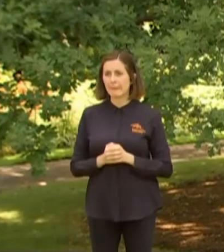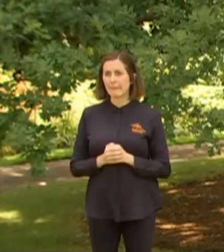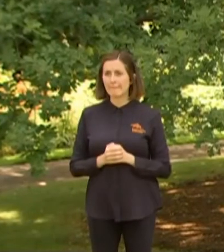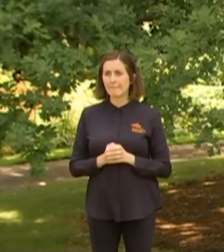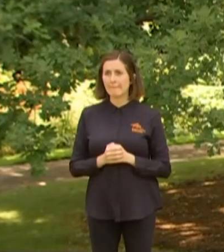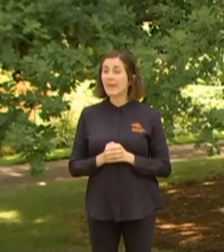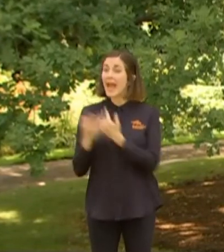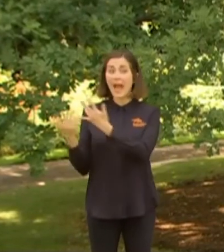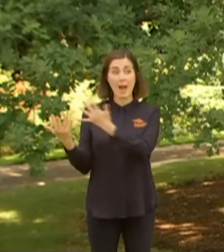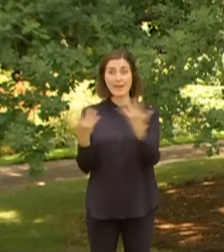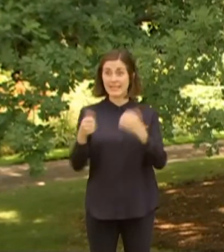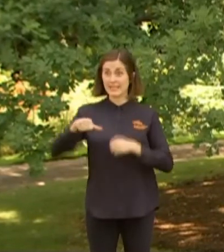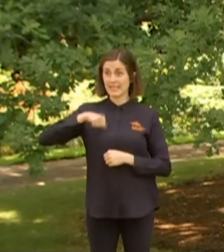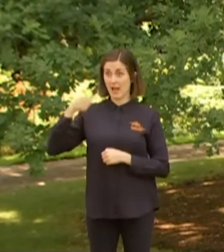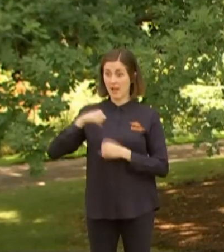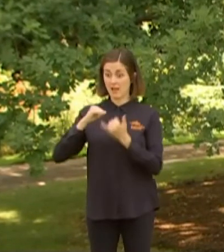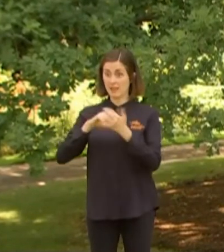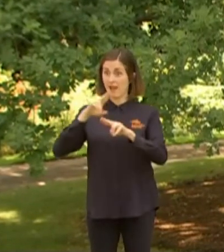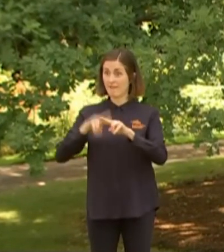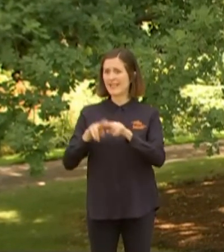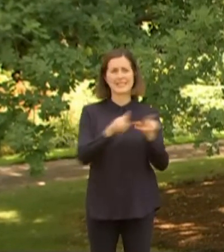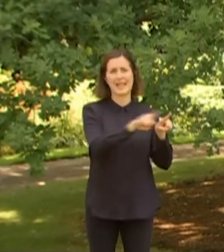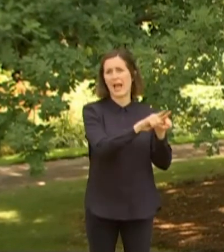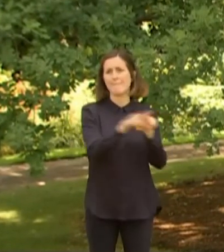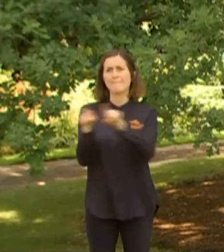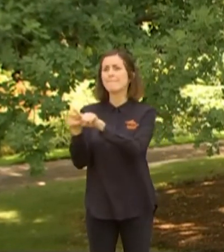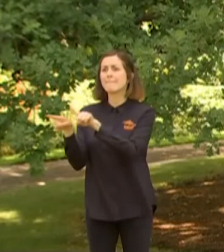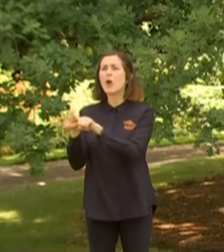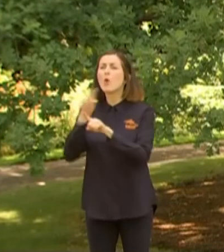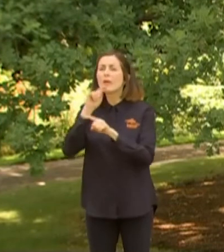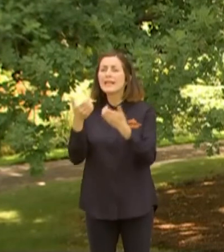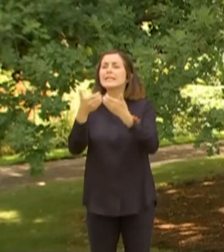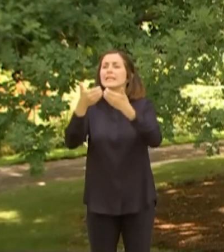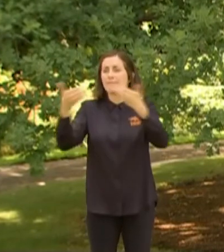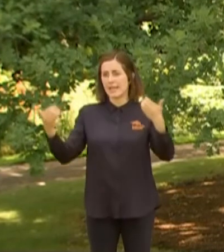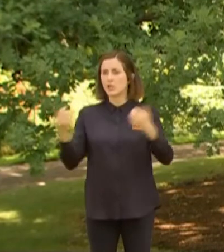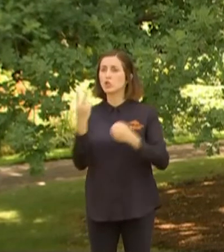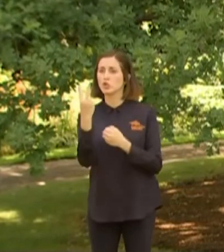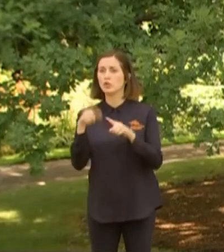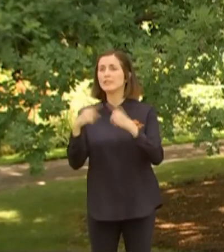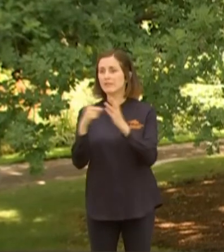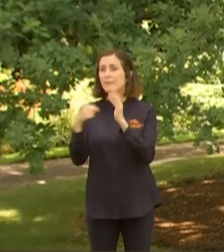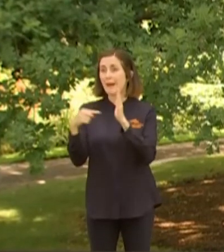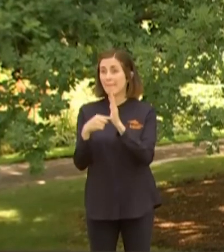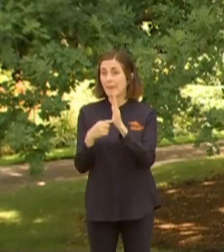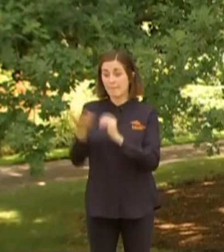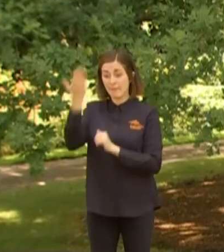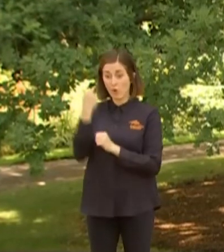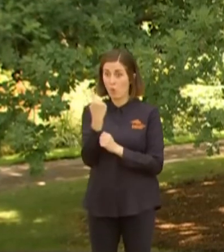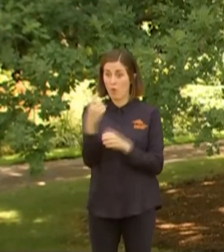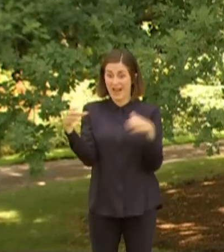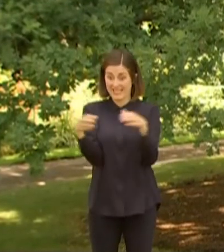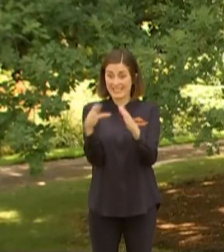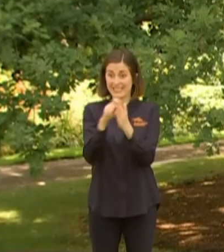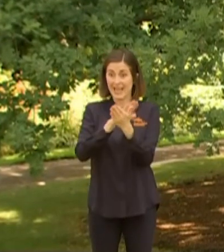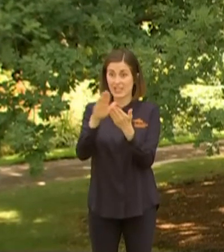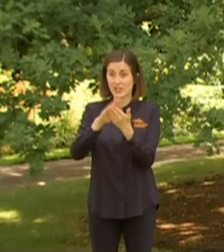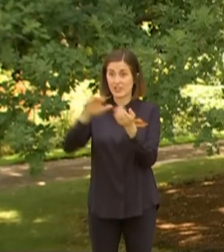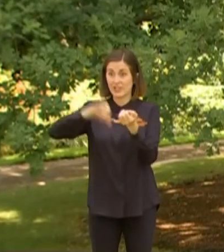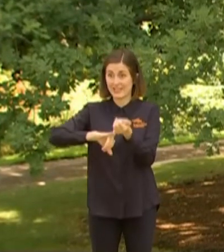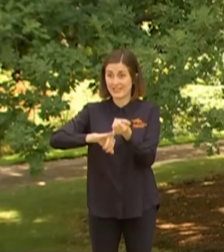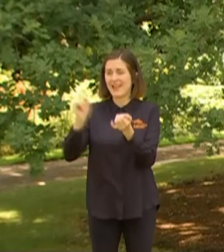of people employed. These are whole units, so there's no splitting of any particular division in any existing department. And we will do everything we can to